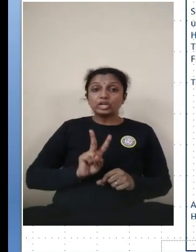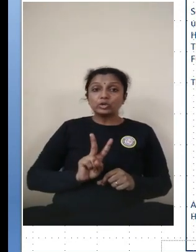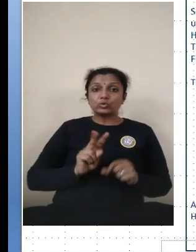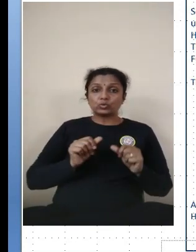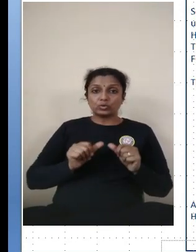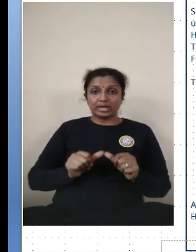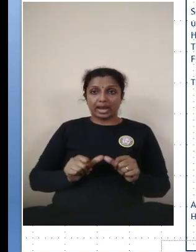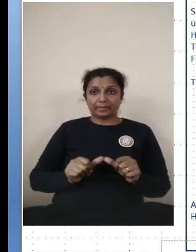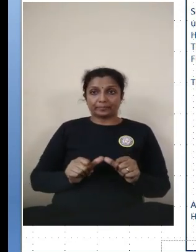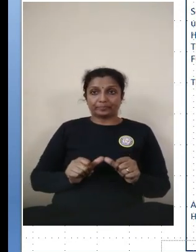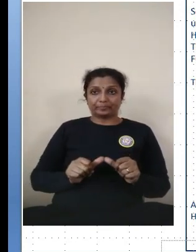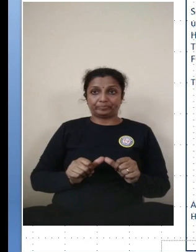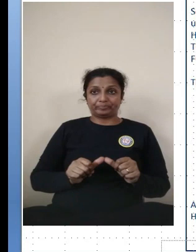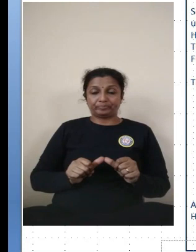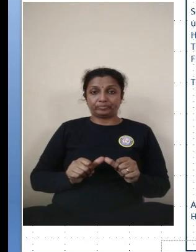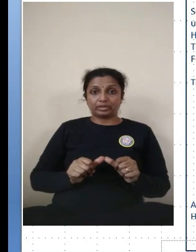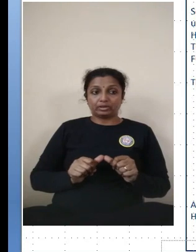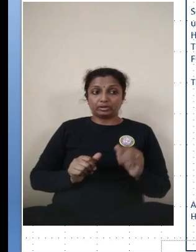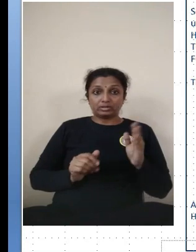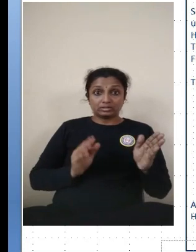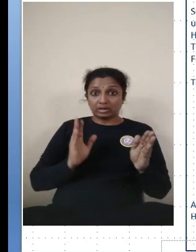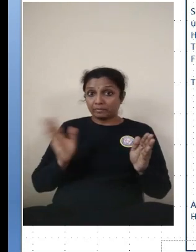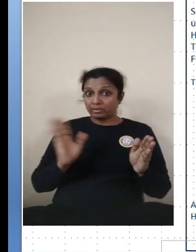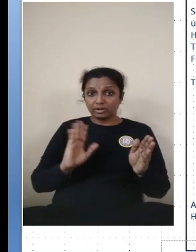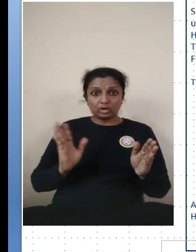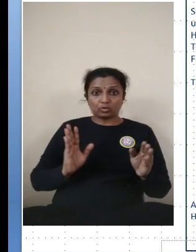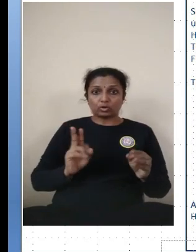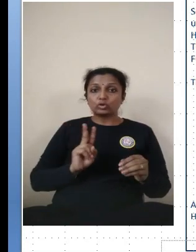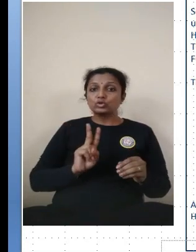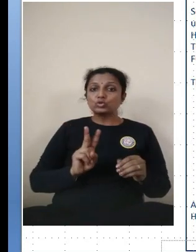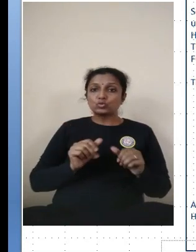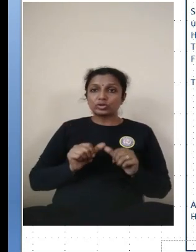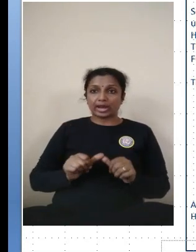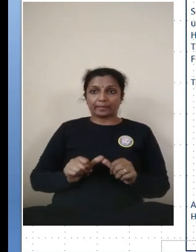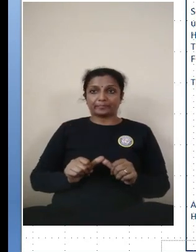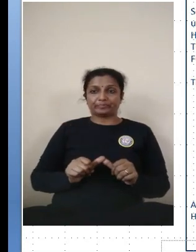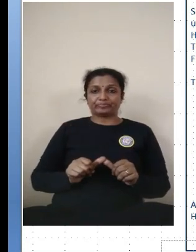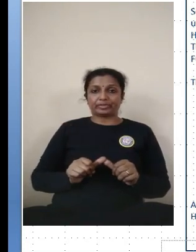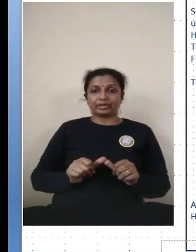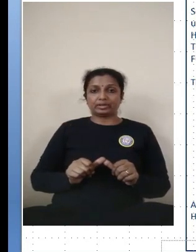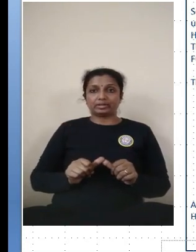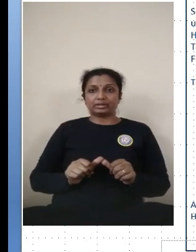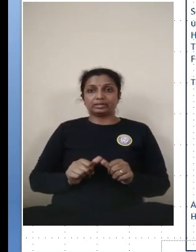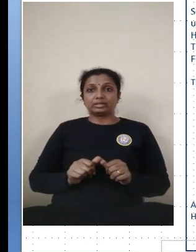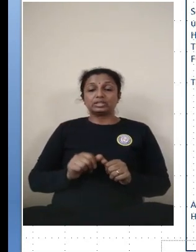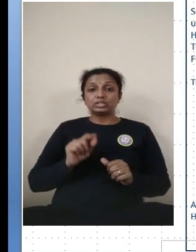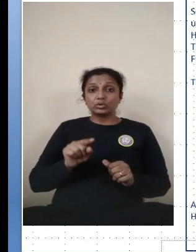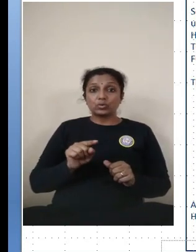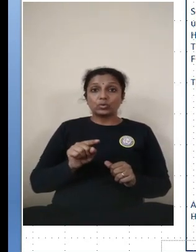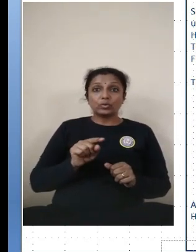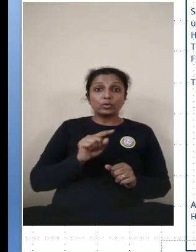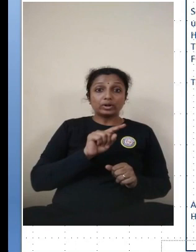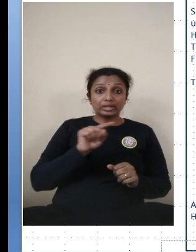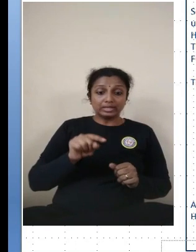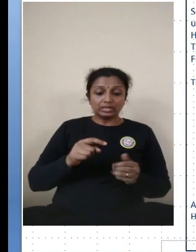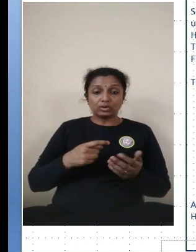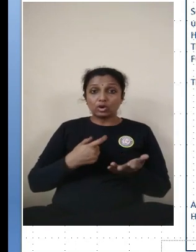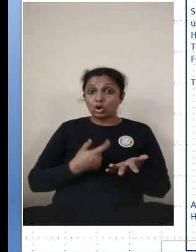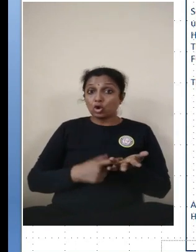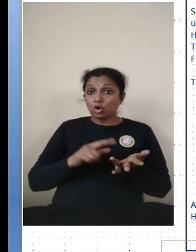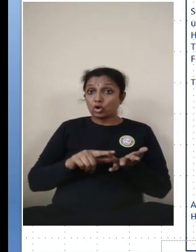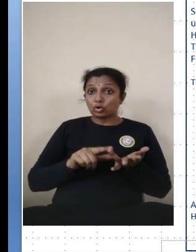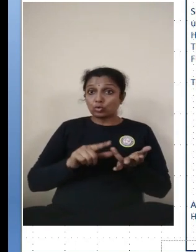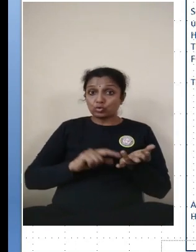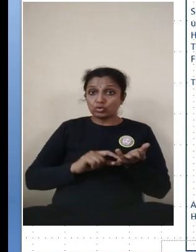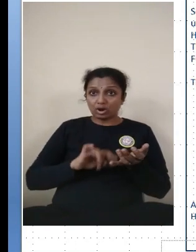thing divided by 2a. Some people put it only partially, then it will go wrong. Entirely you have to